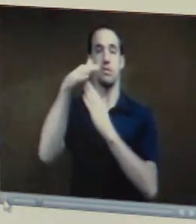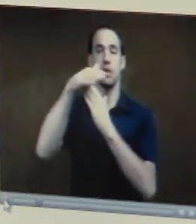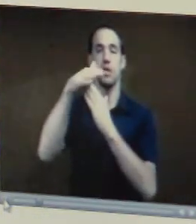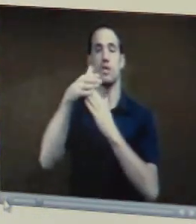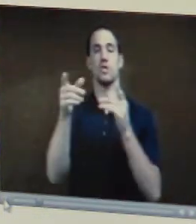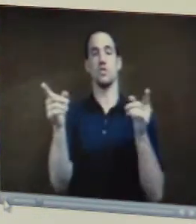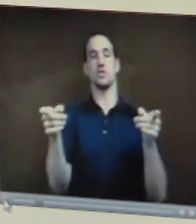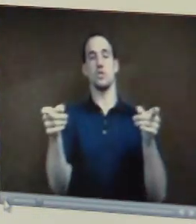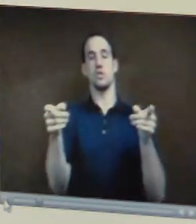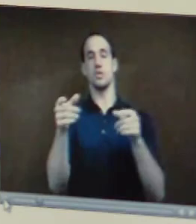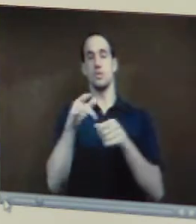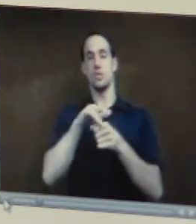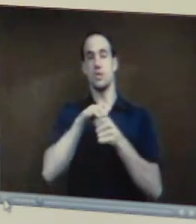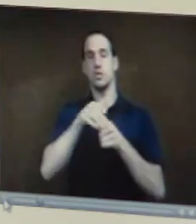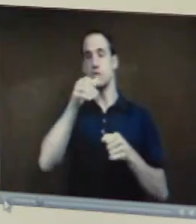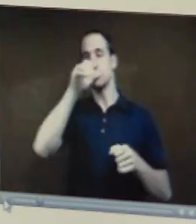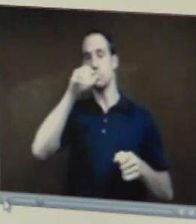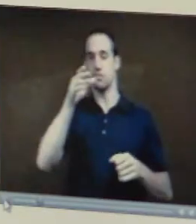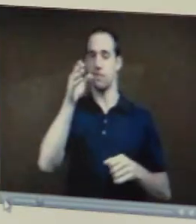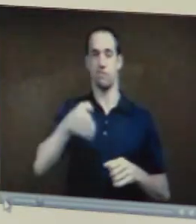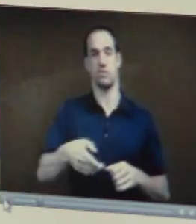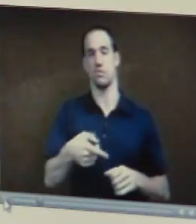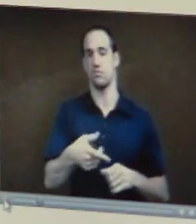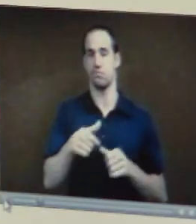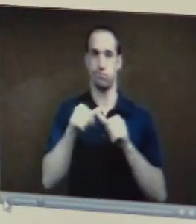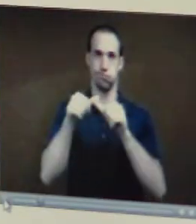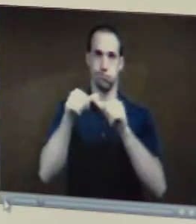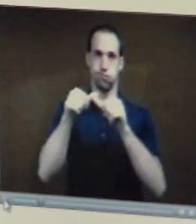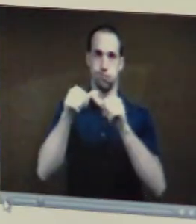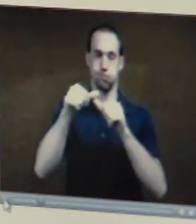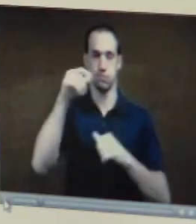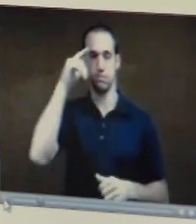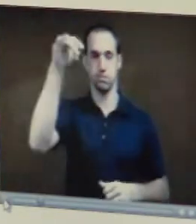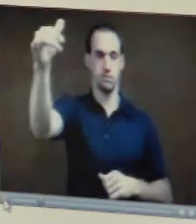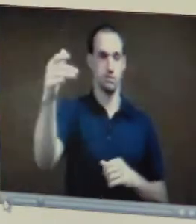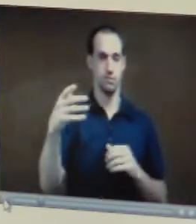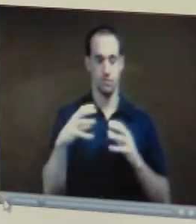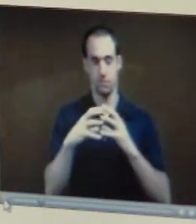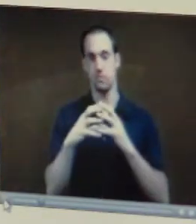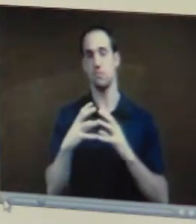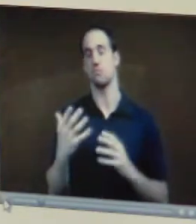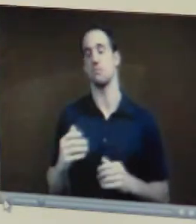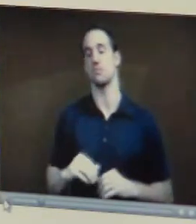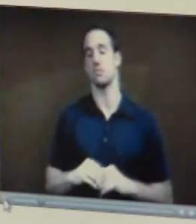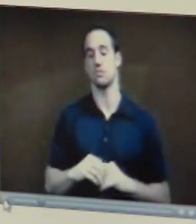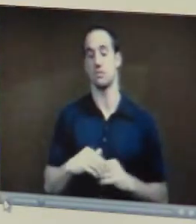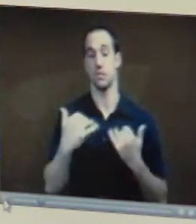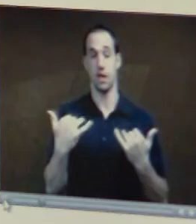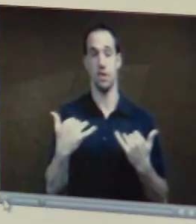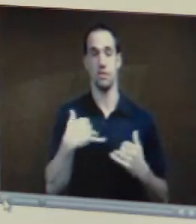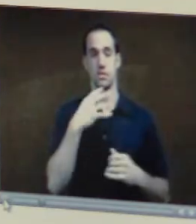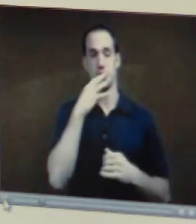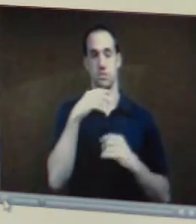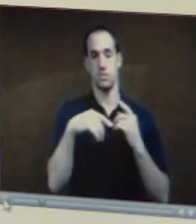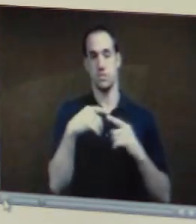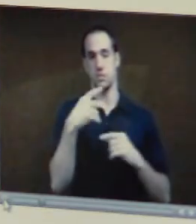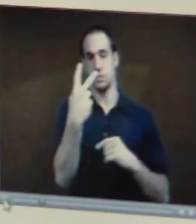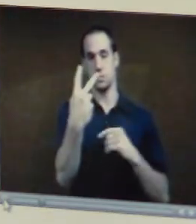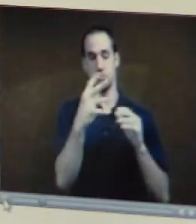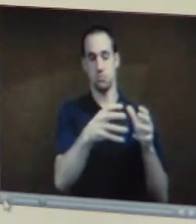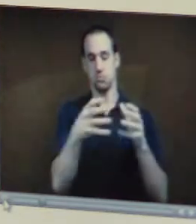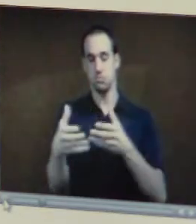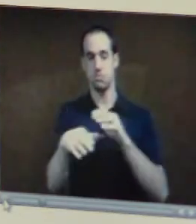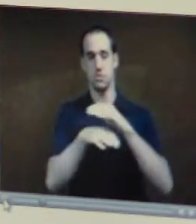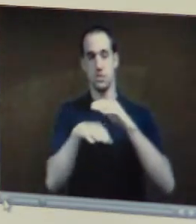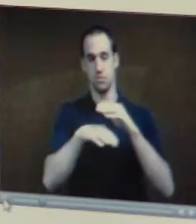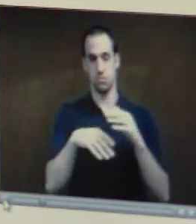Now, the heart never really stops. It never really takes a break and relaxes. It just keeps on pumping, keeps on working.